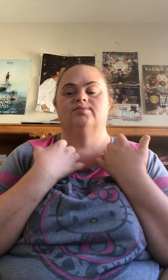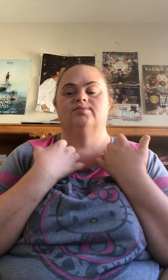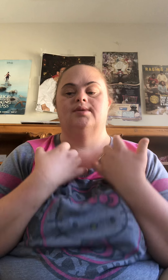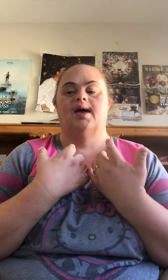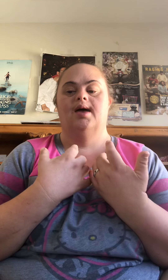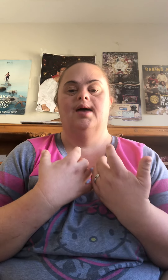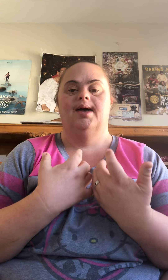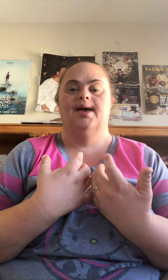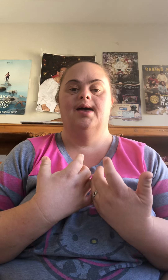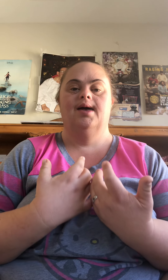tonight.